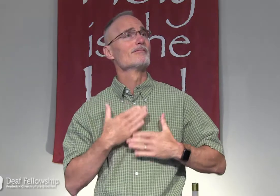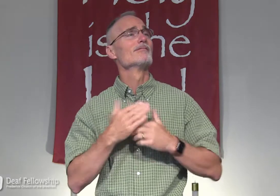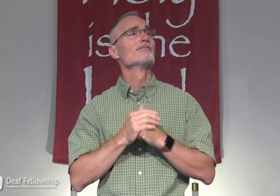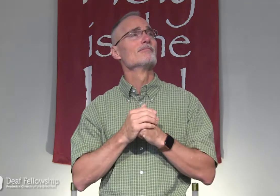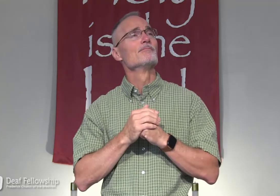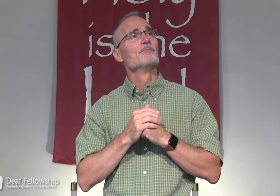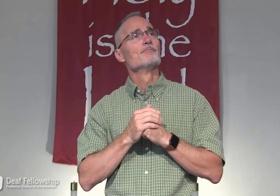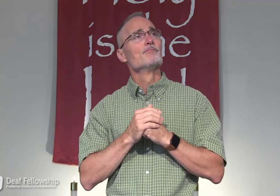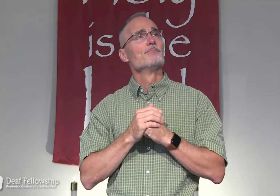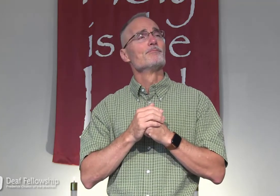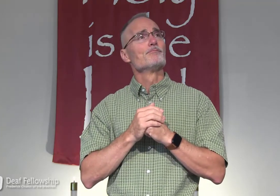but also our joys.